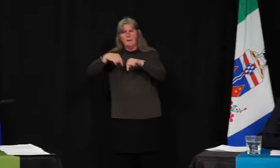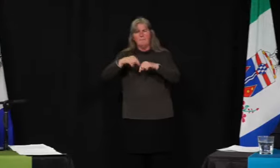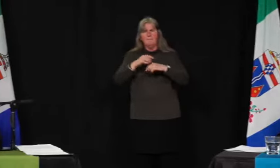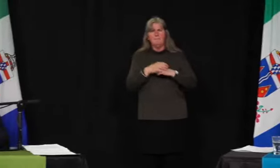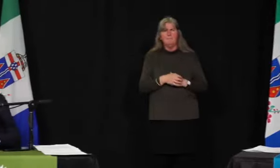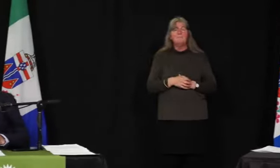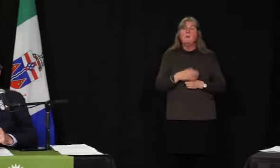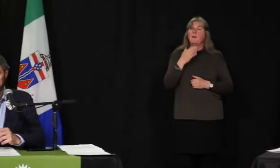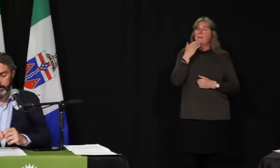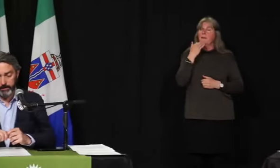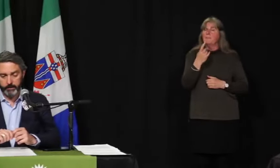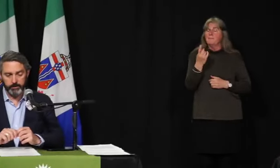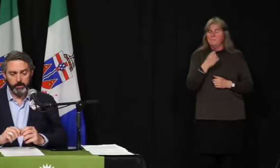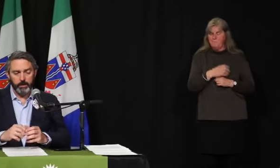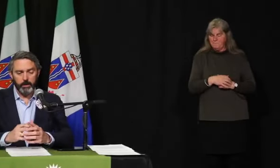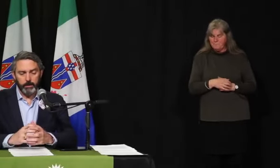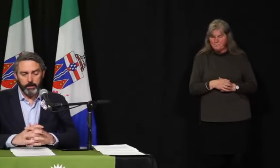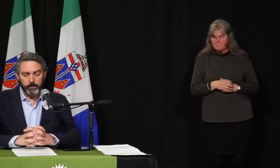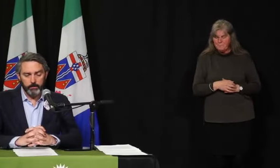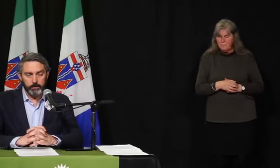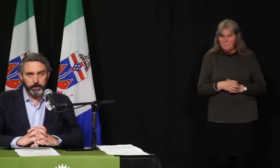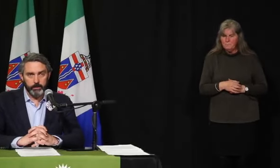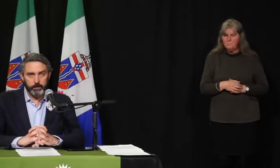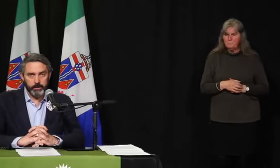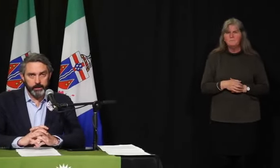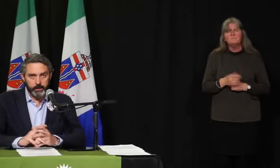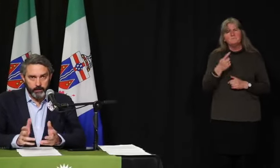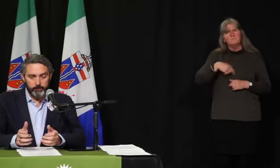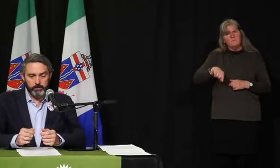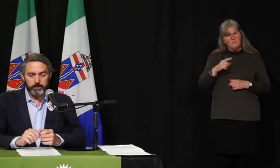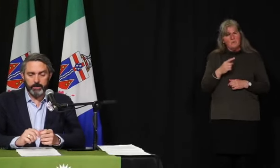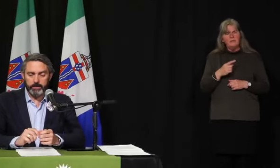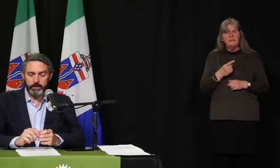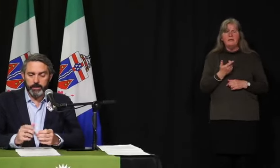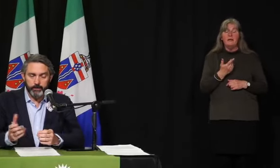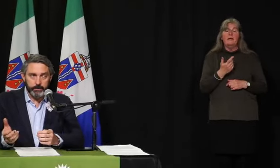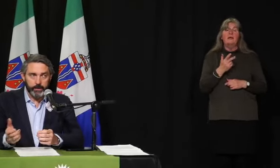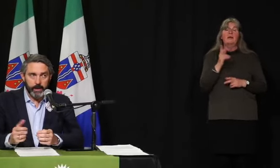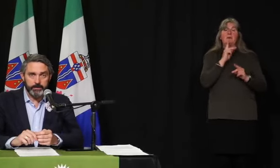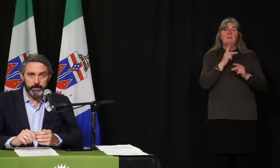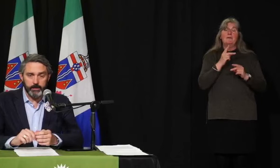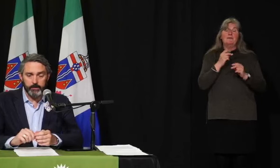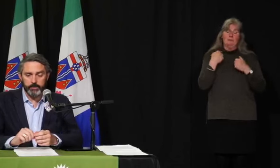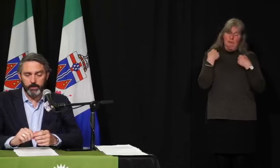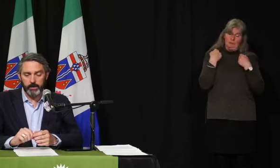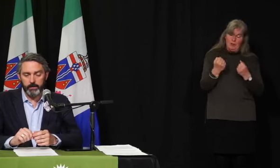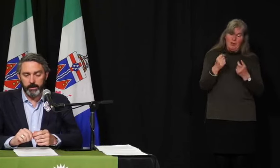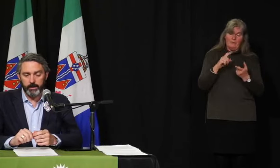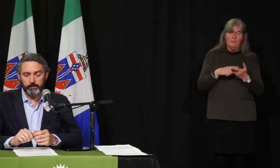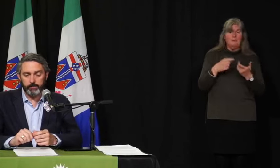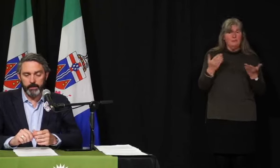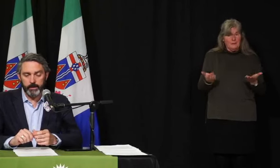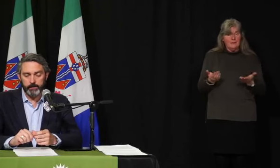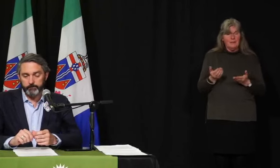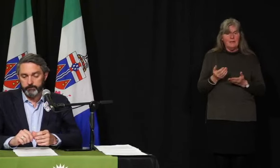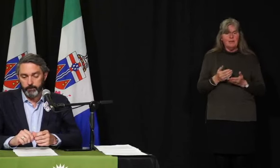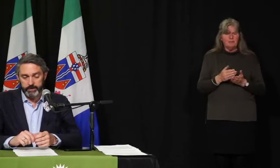Matt. Thanks for the question. It's a great question. We are educating travelers as they enter and asking them as well